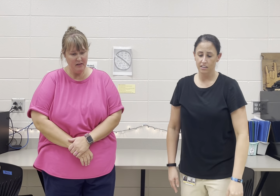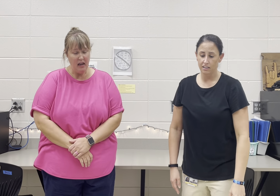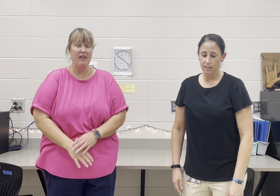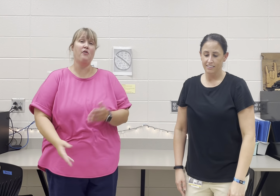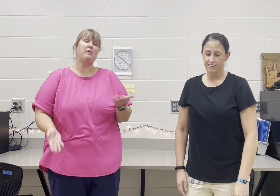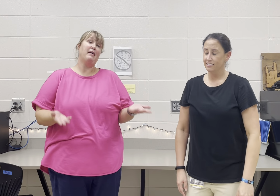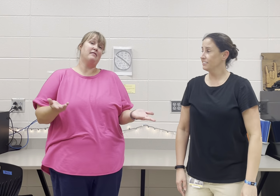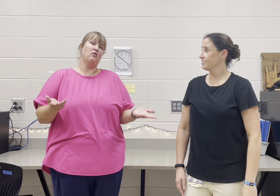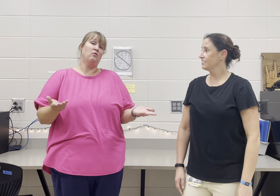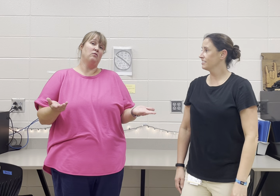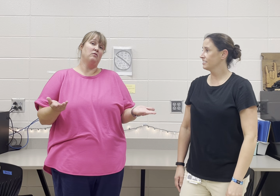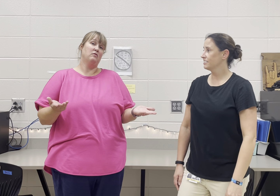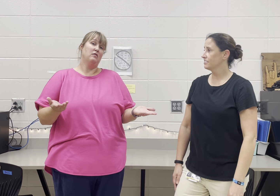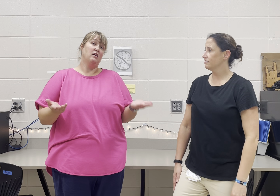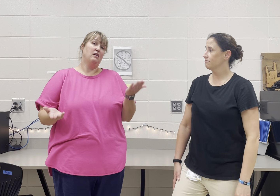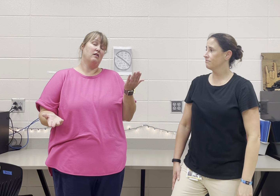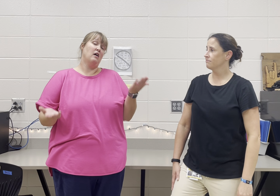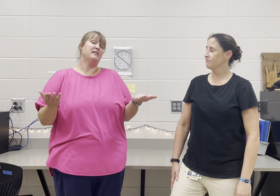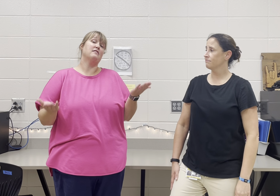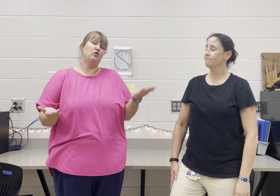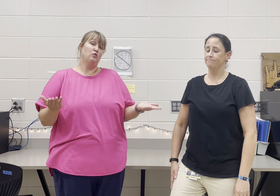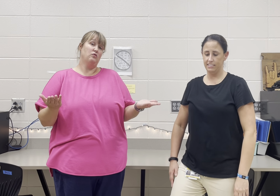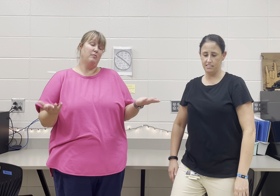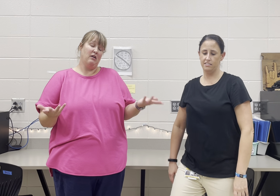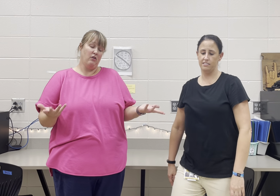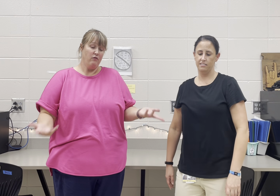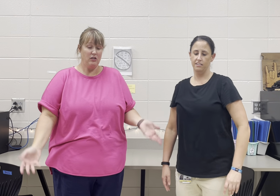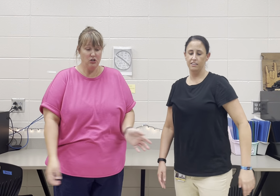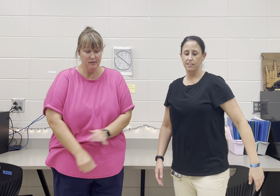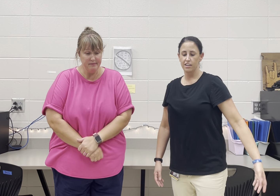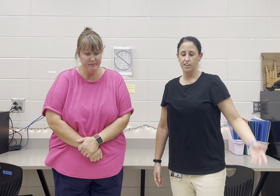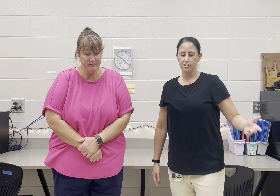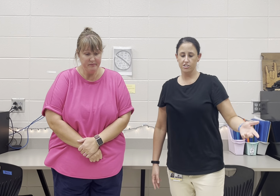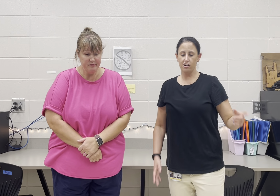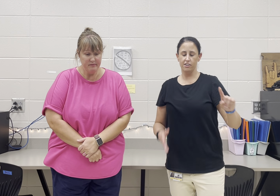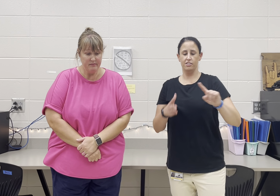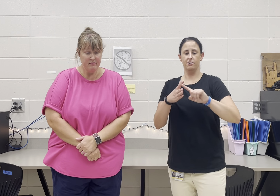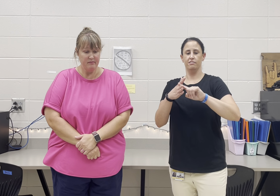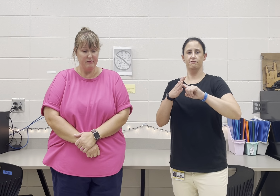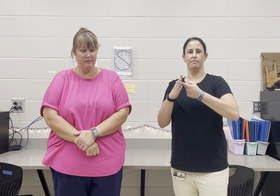And that would be based on context clues. Yes. Not conversation. Start.